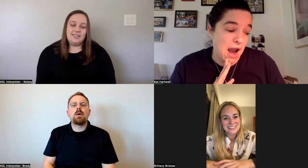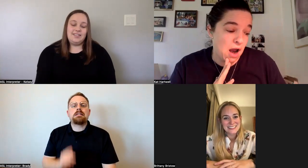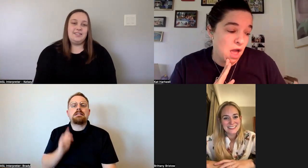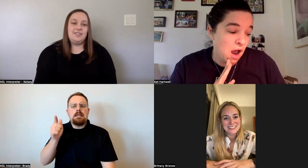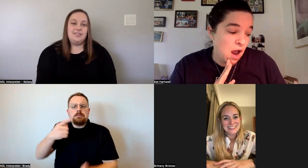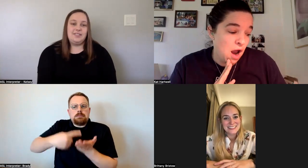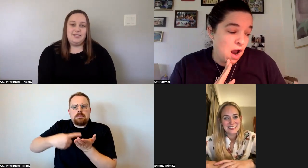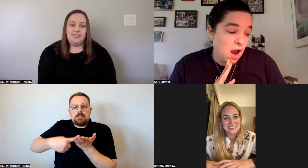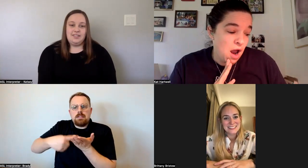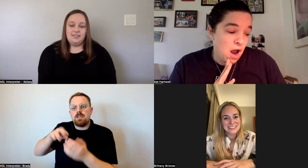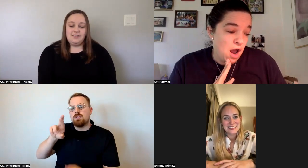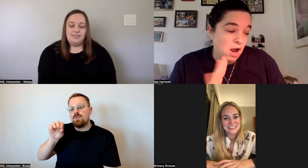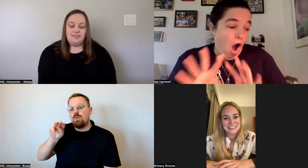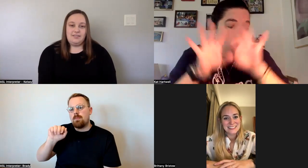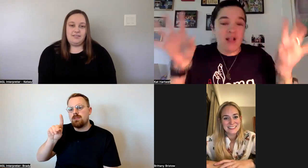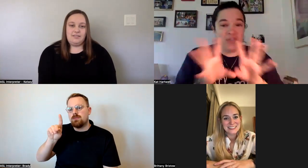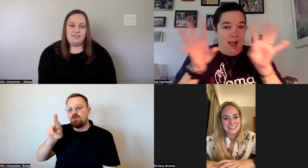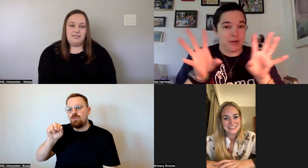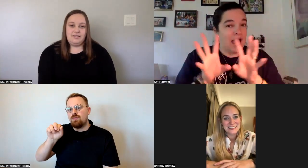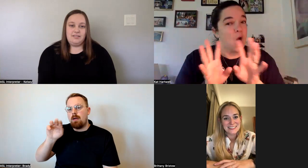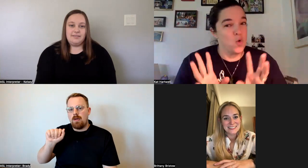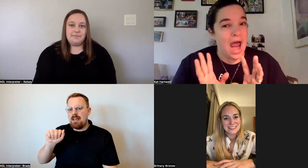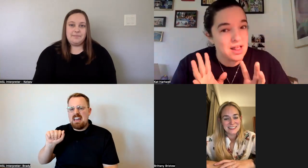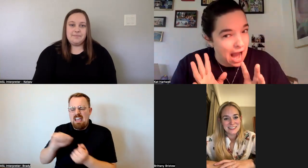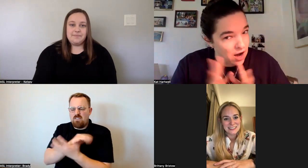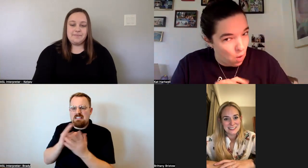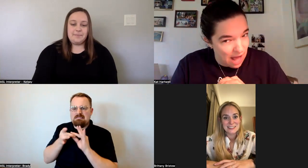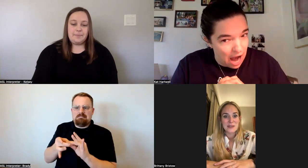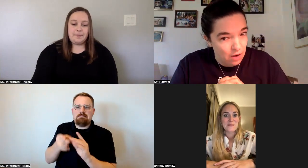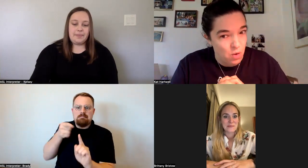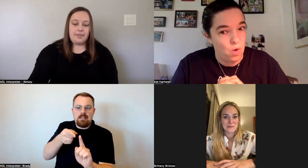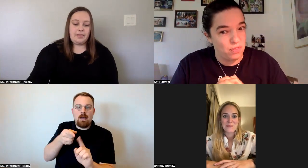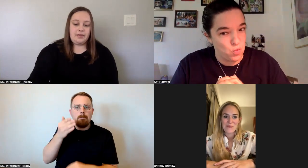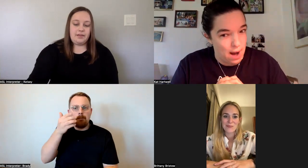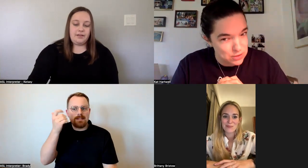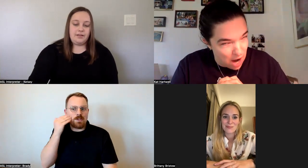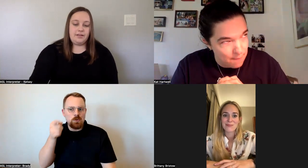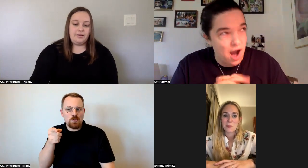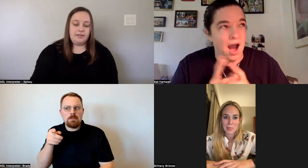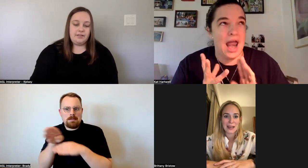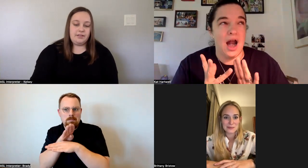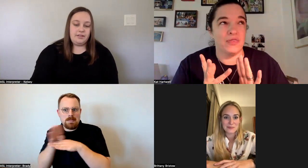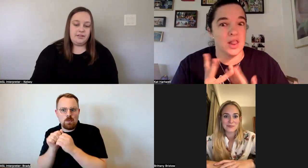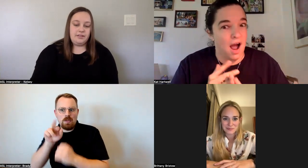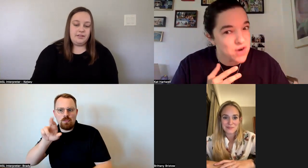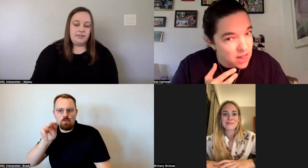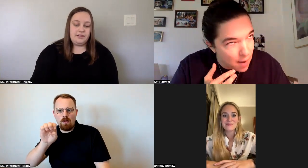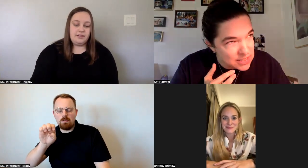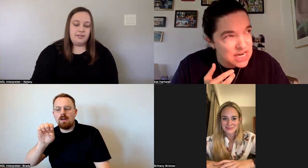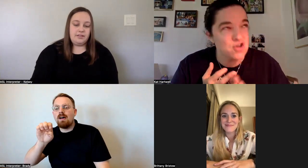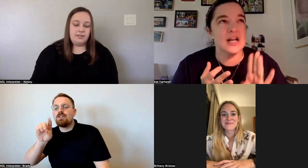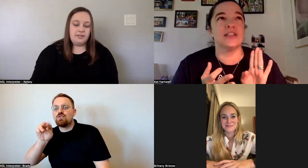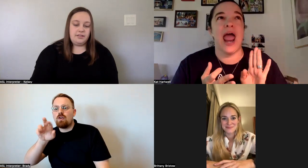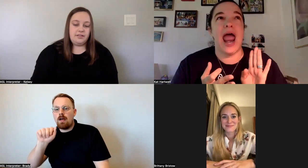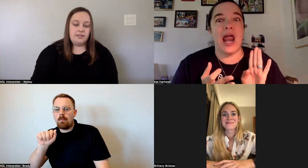Romadrama and all of that, because I know you had a lot going on with Romadrama and the Love